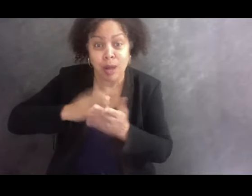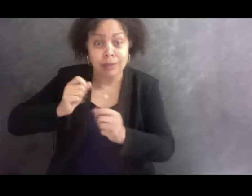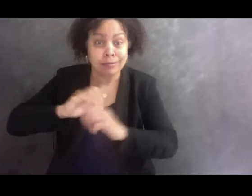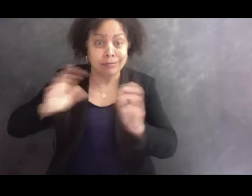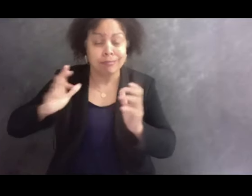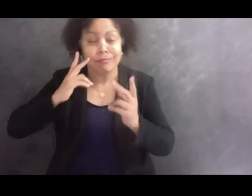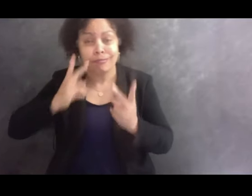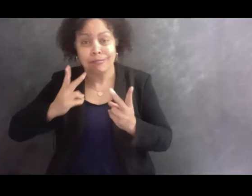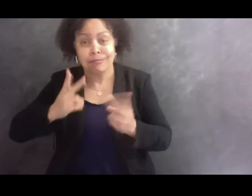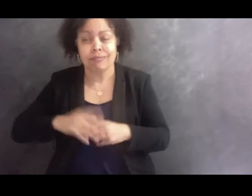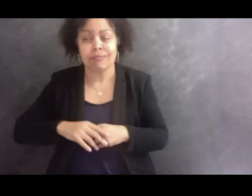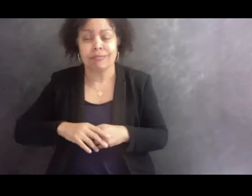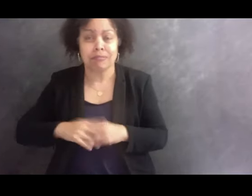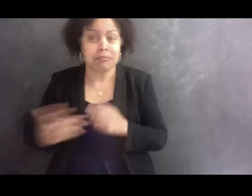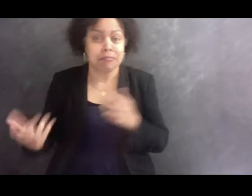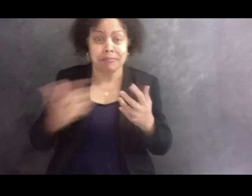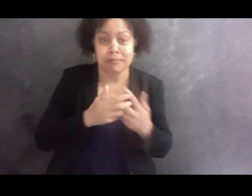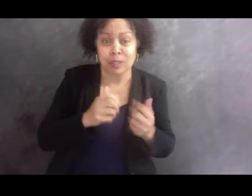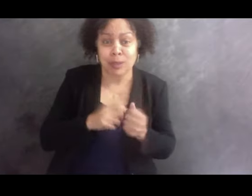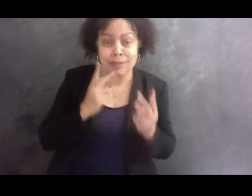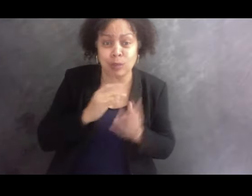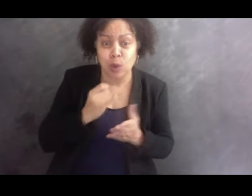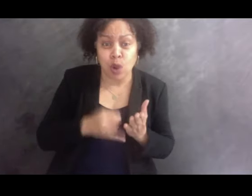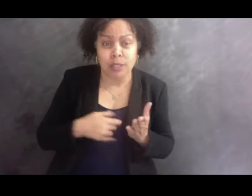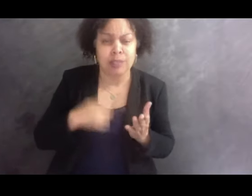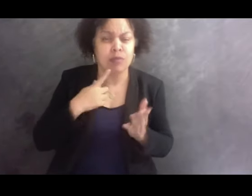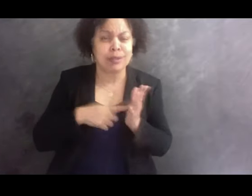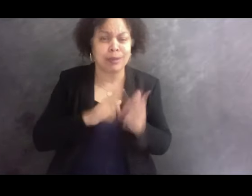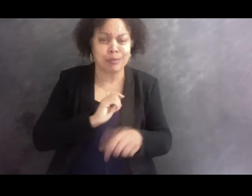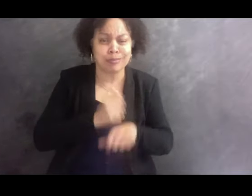fit within the parameters of visual art, say installation.